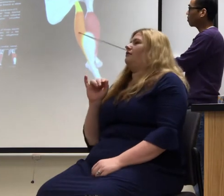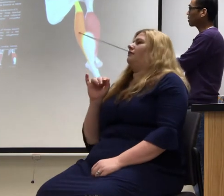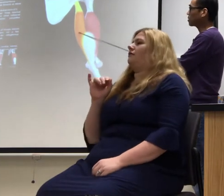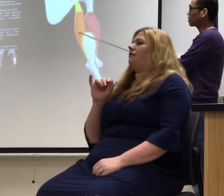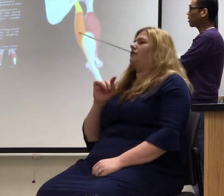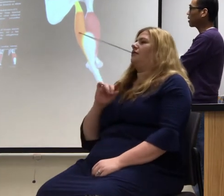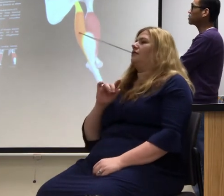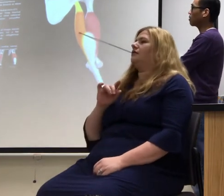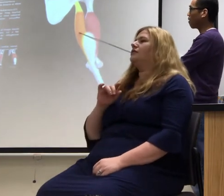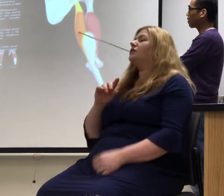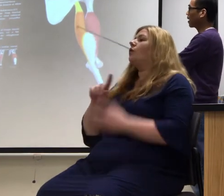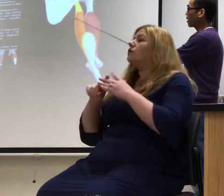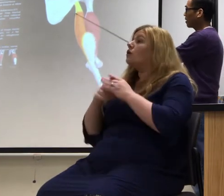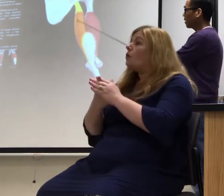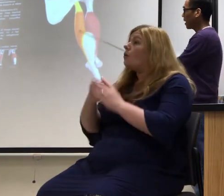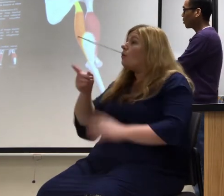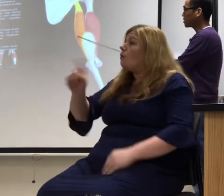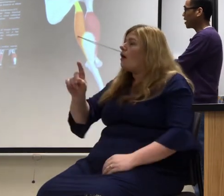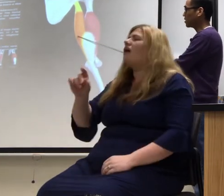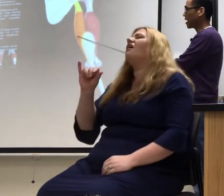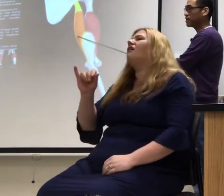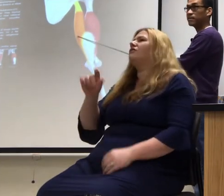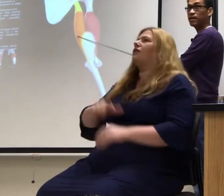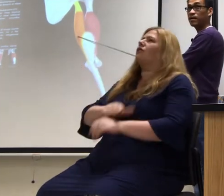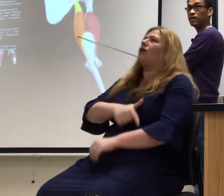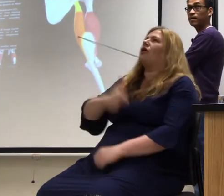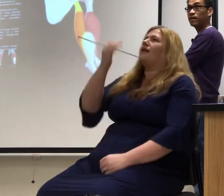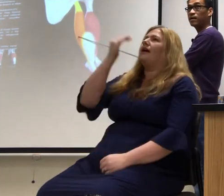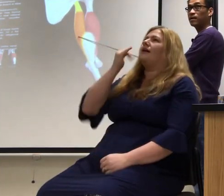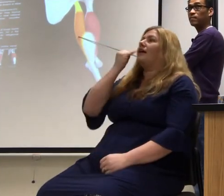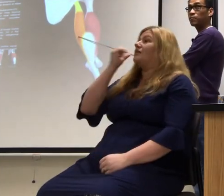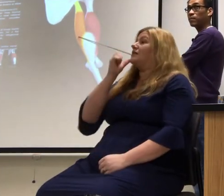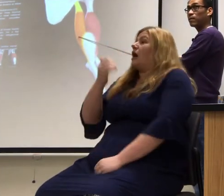Lateral, it's the long head. And what's the head you can't see?